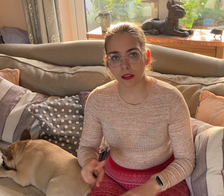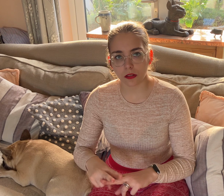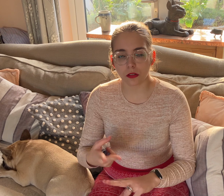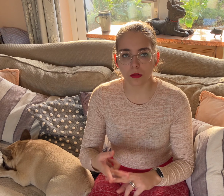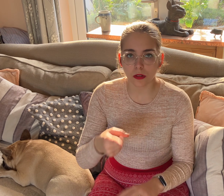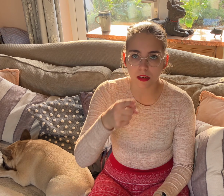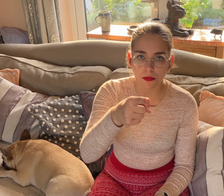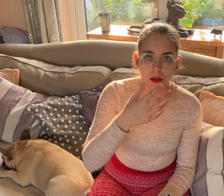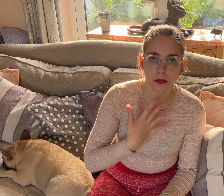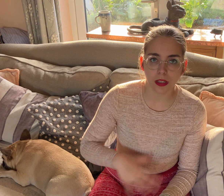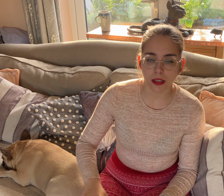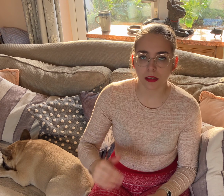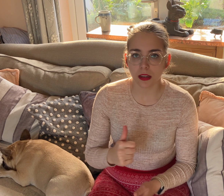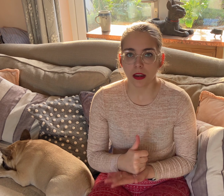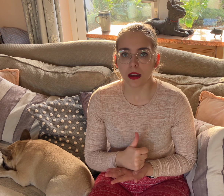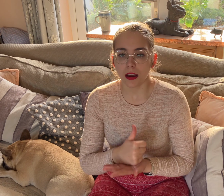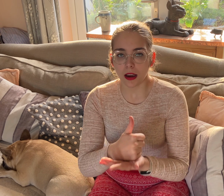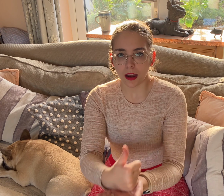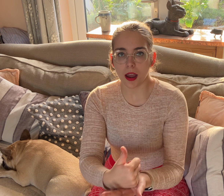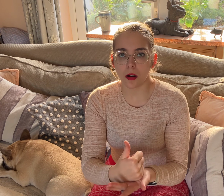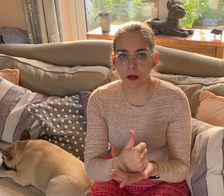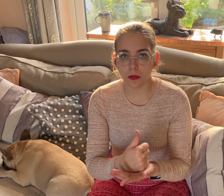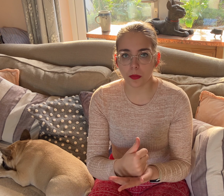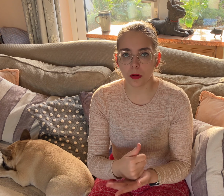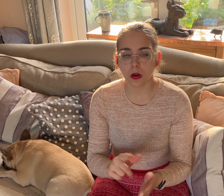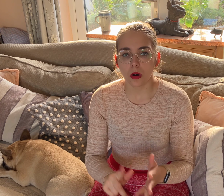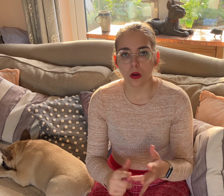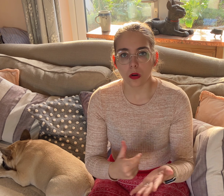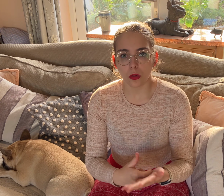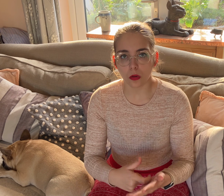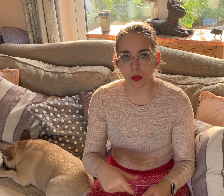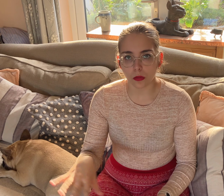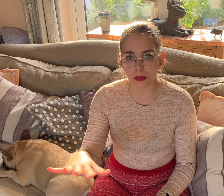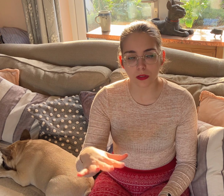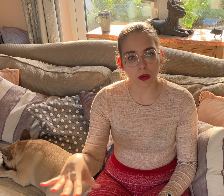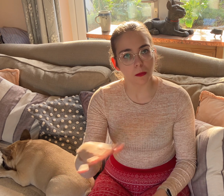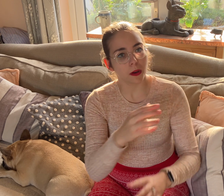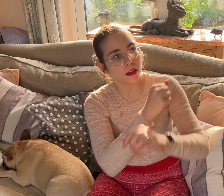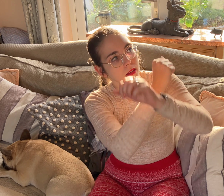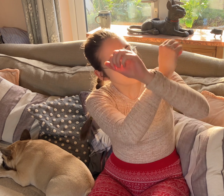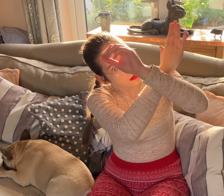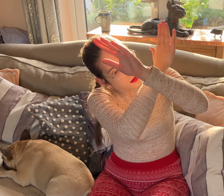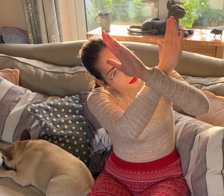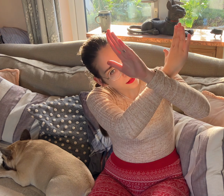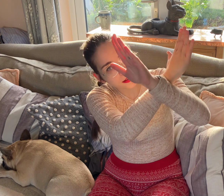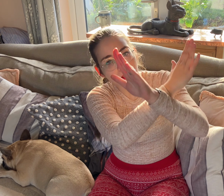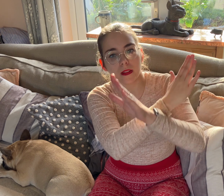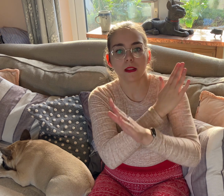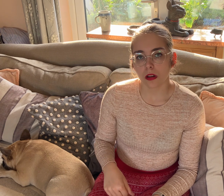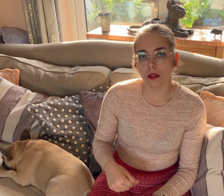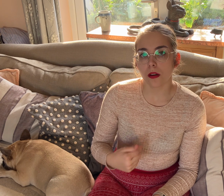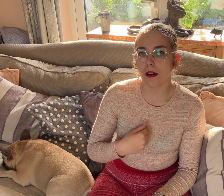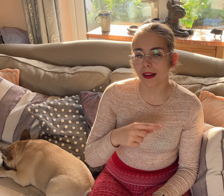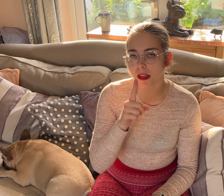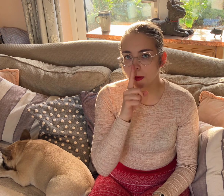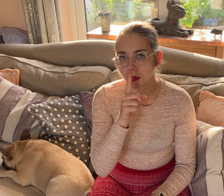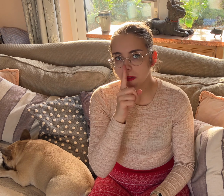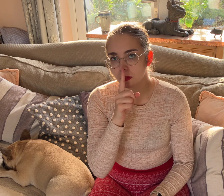assured if you need help. Or somewhere to hide. No, I'll keep it to